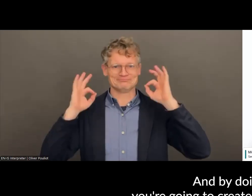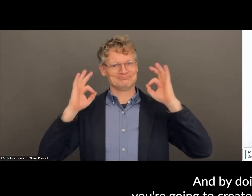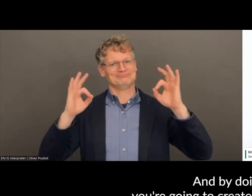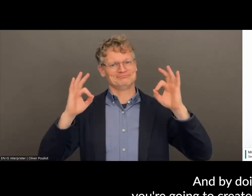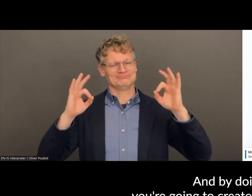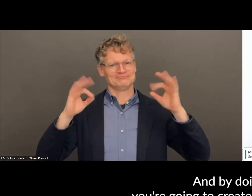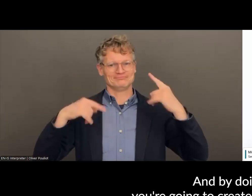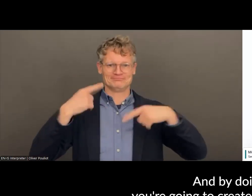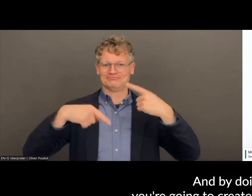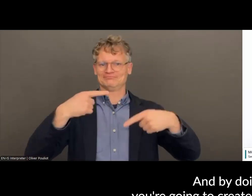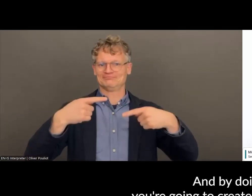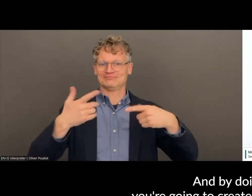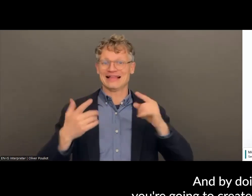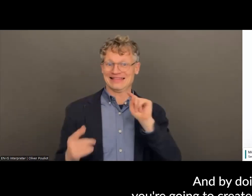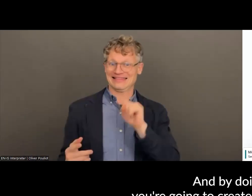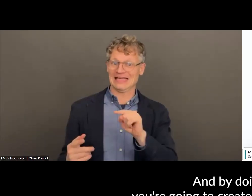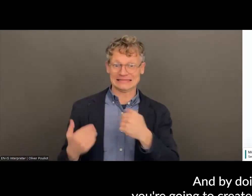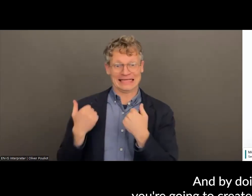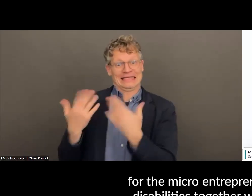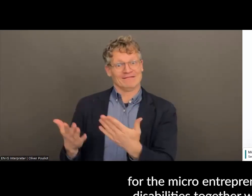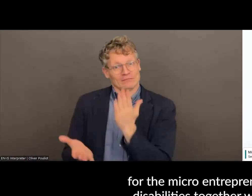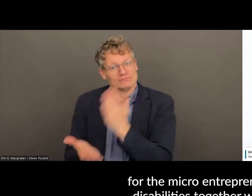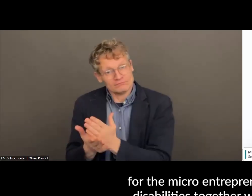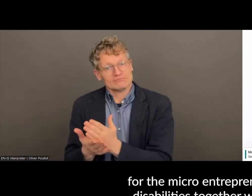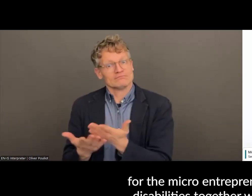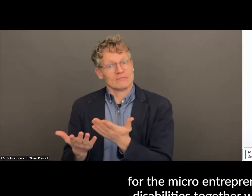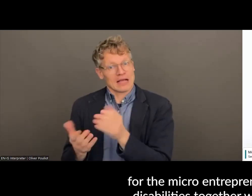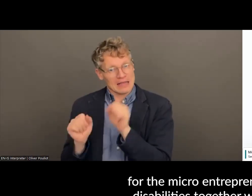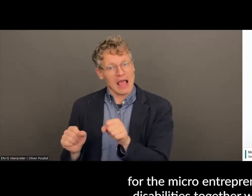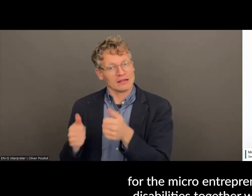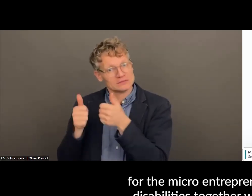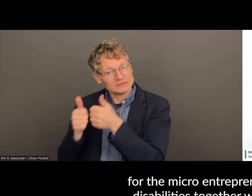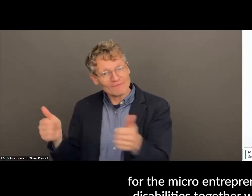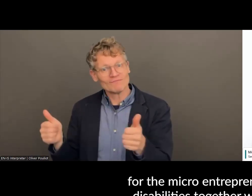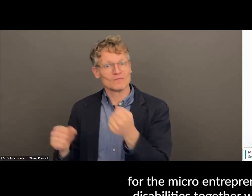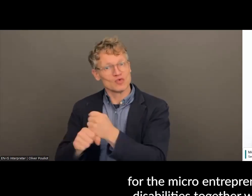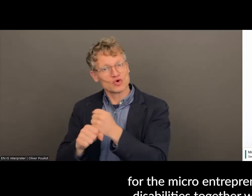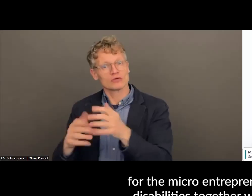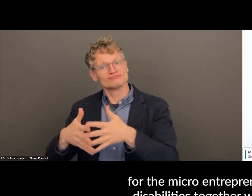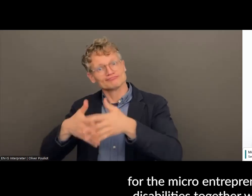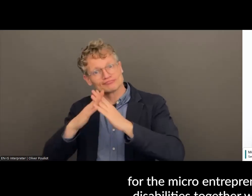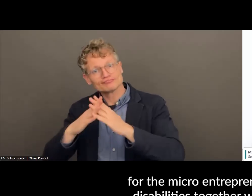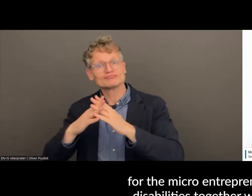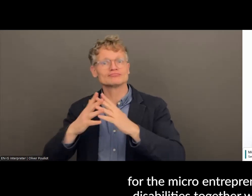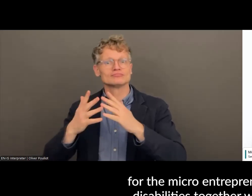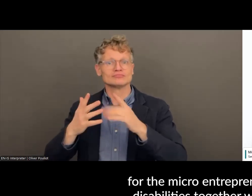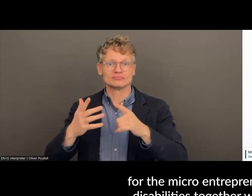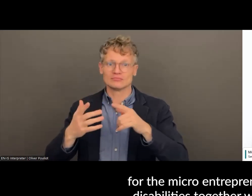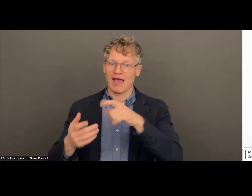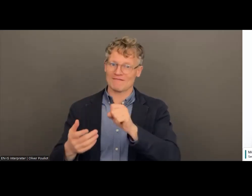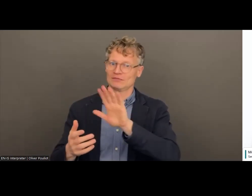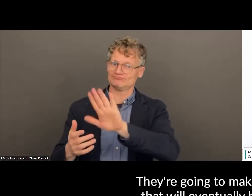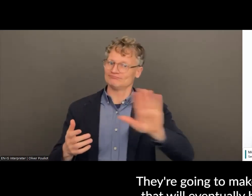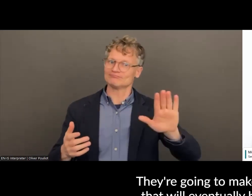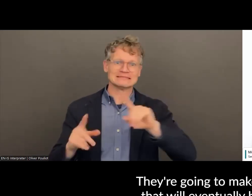doing this, you're going to create real opportunities for the micro entrepreneurs with complex disabilities, together with the